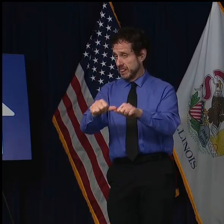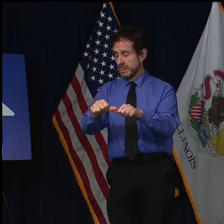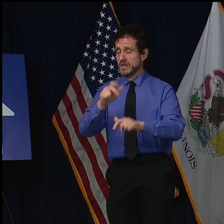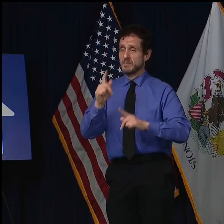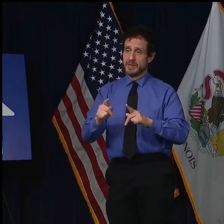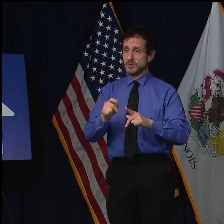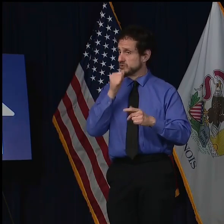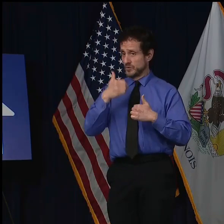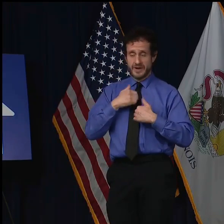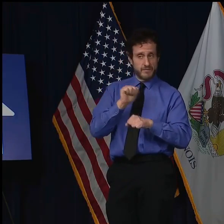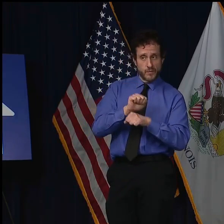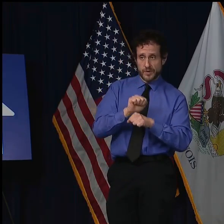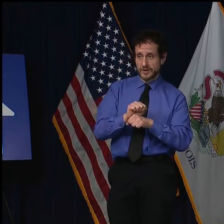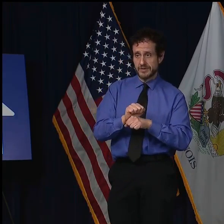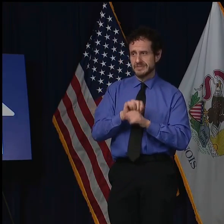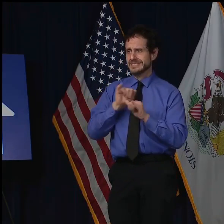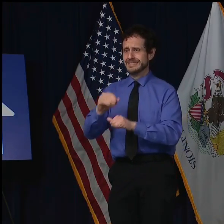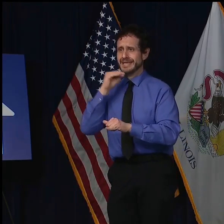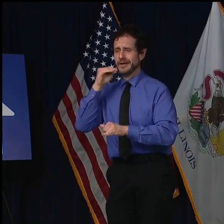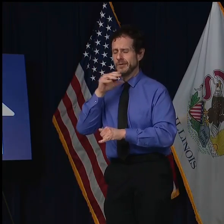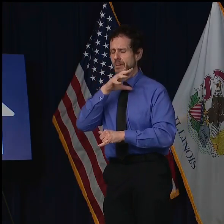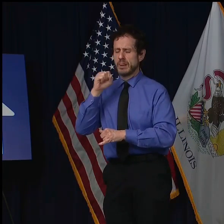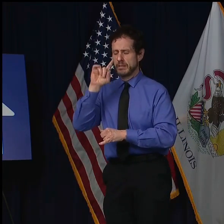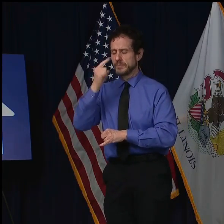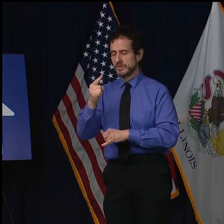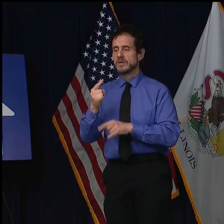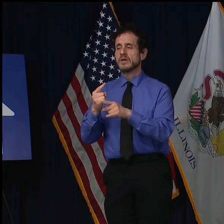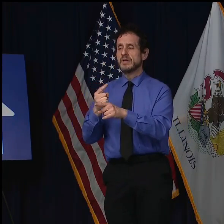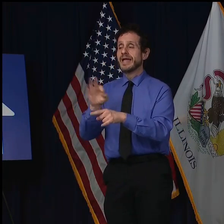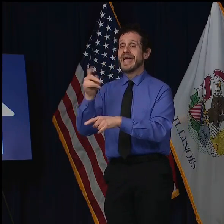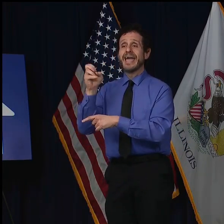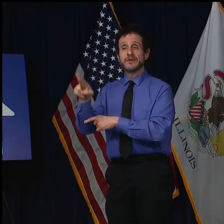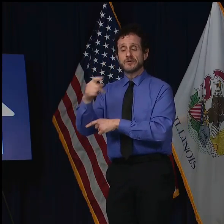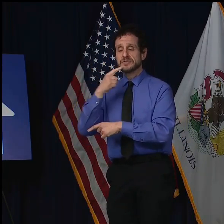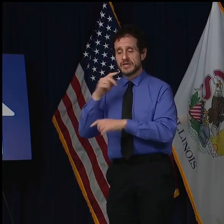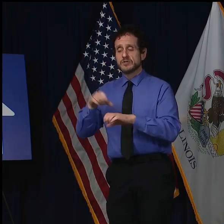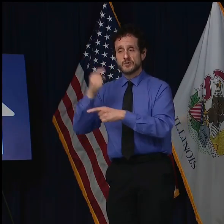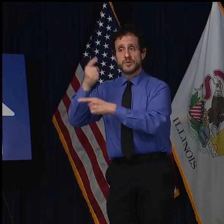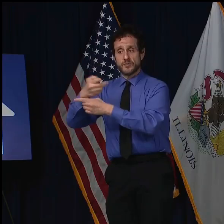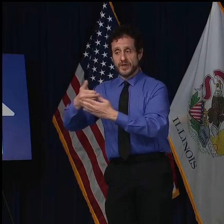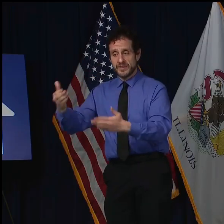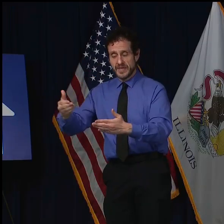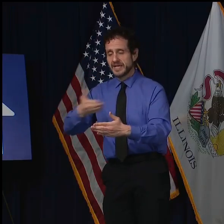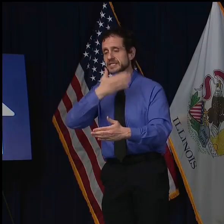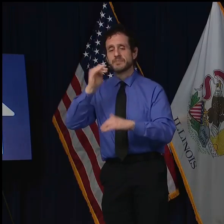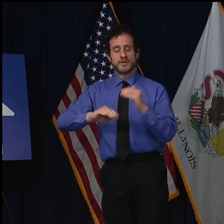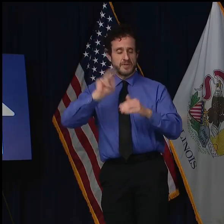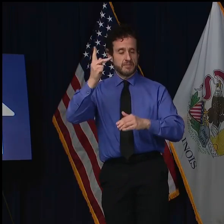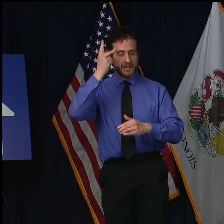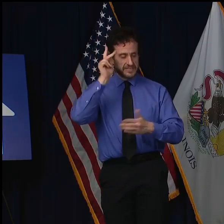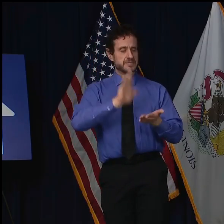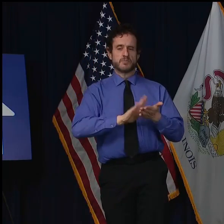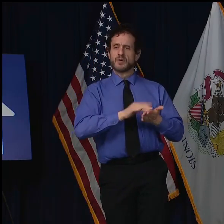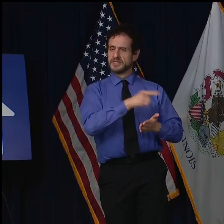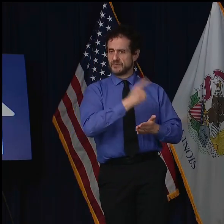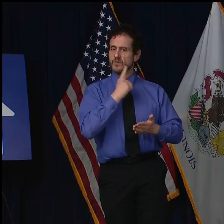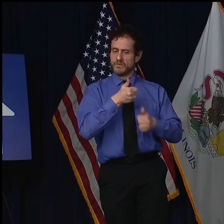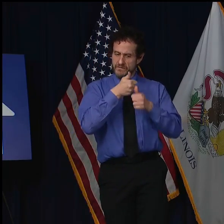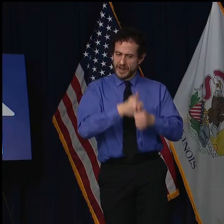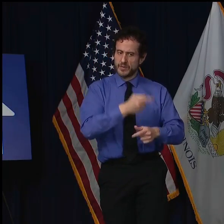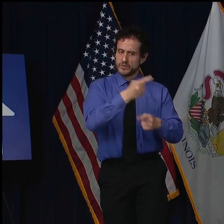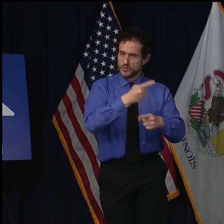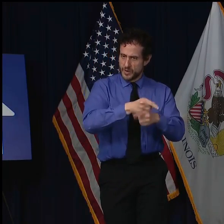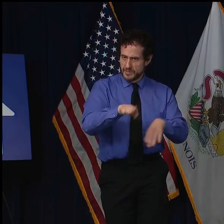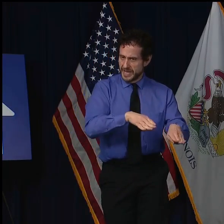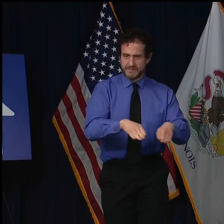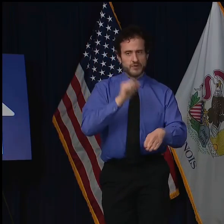have cabin fever. He said he also shared that in crisis, he learned that doing the right thing supersedes politics, and praised Governor Pritzker for doing that. What